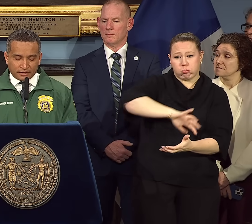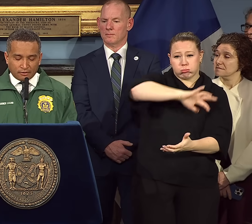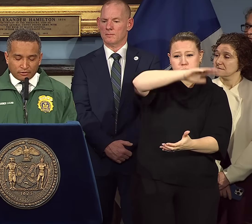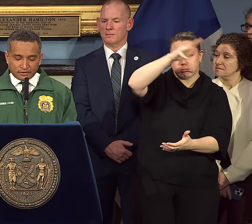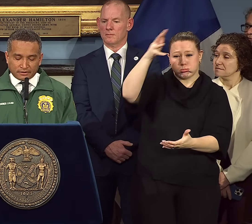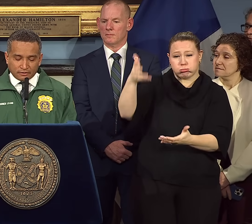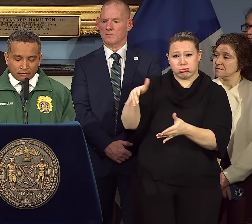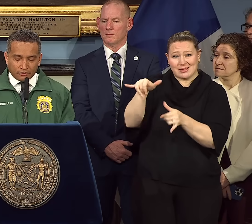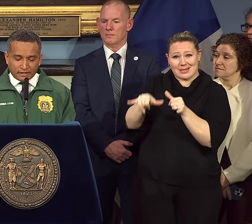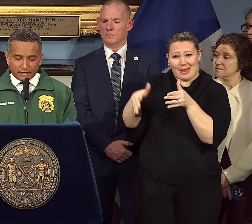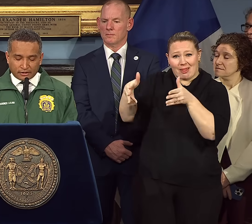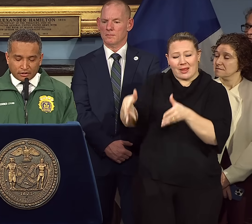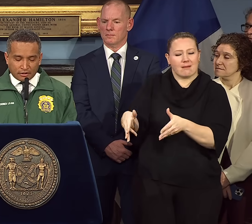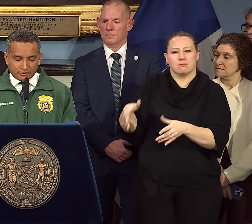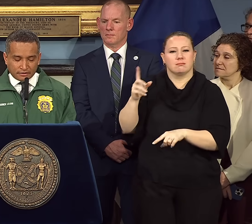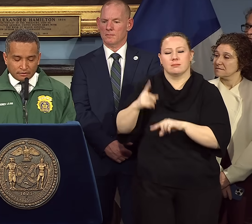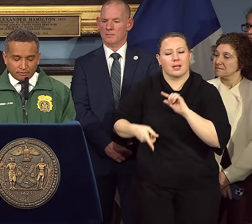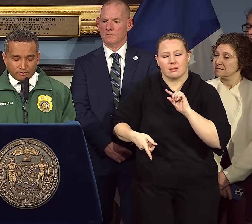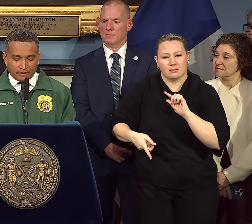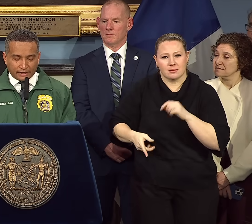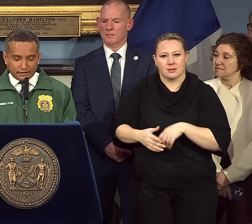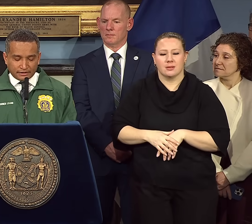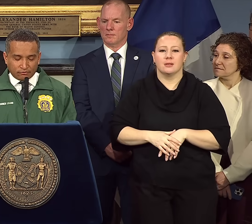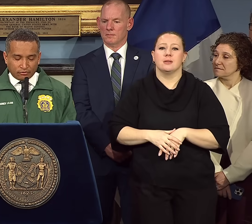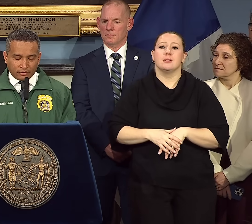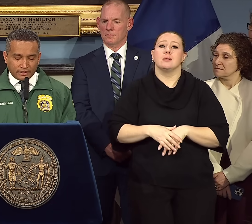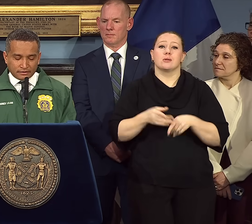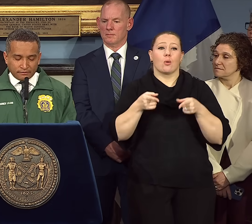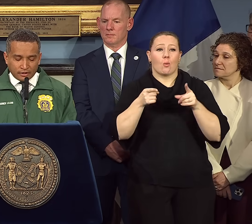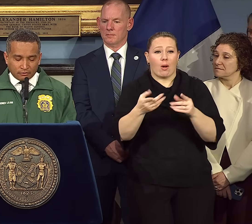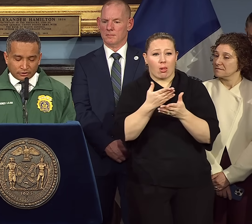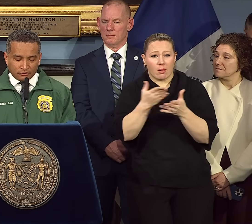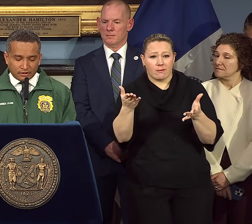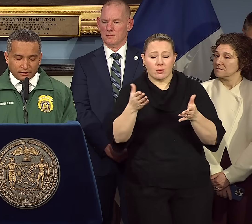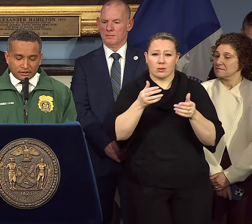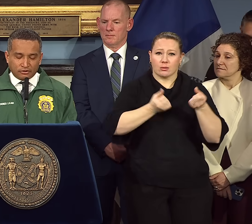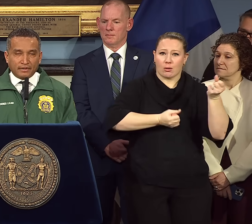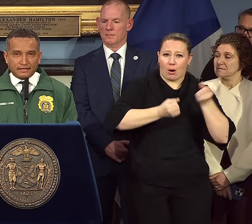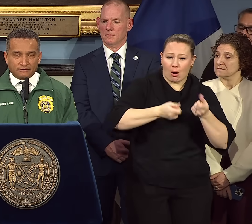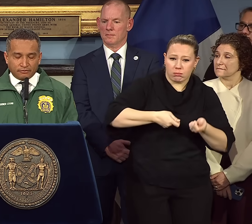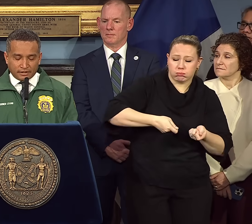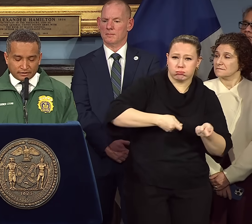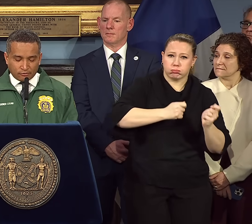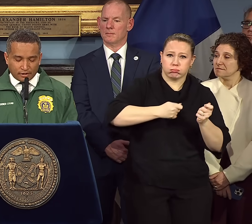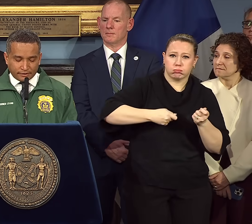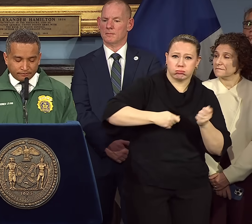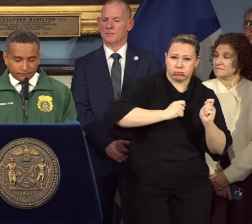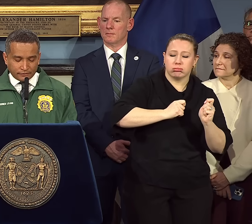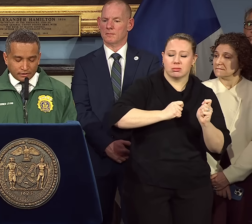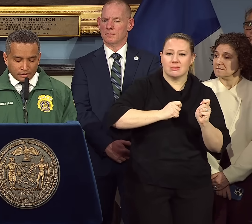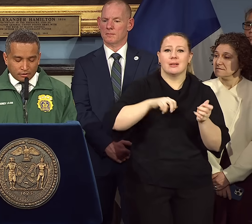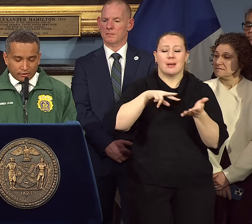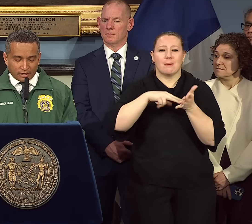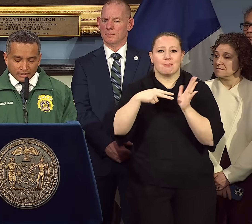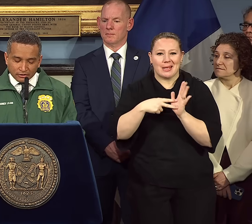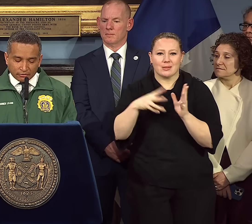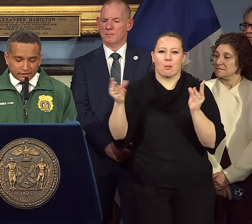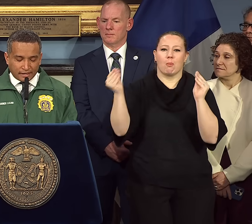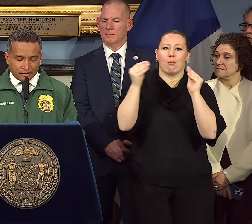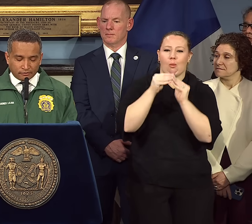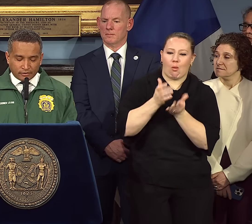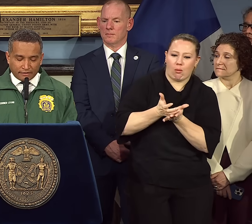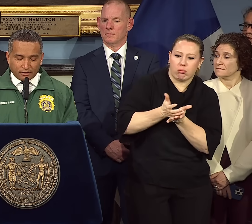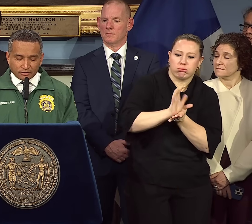address their sidewalks or dig out their cars, bike lanes and roadways will still need additional passes from DSNY. We are not